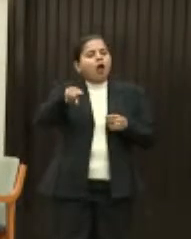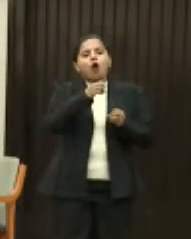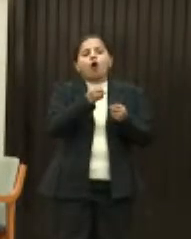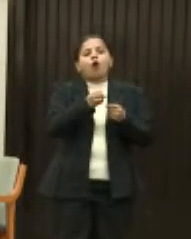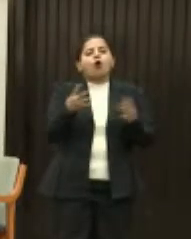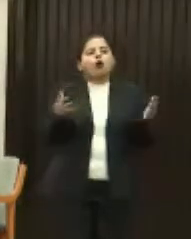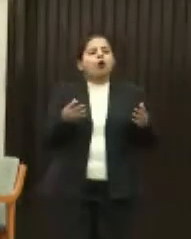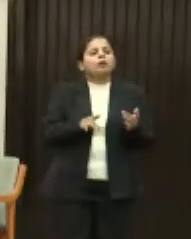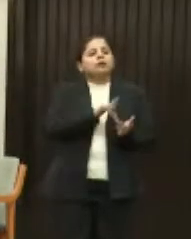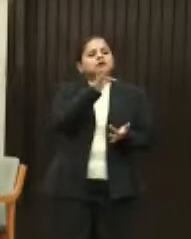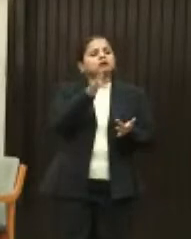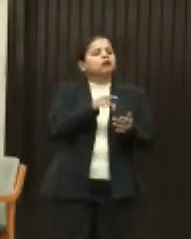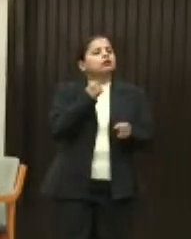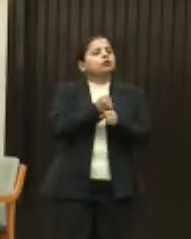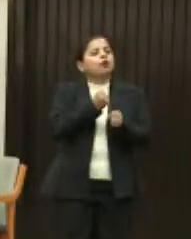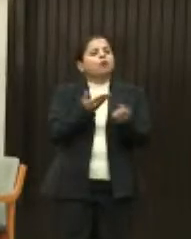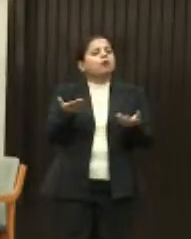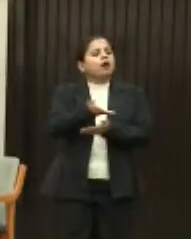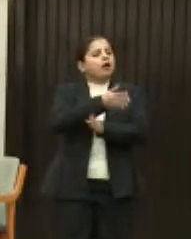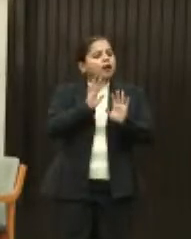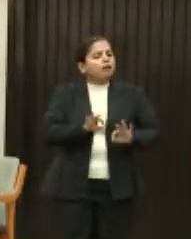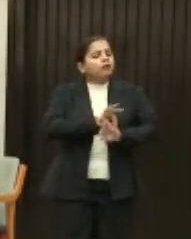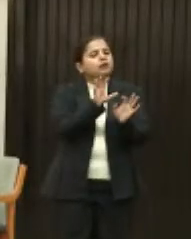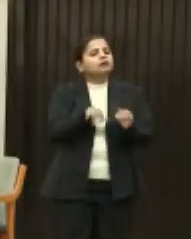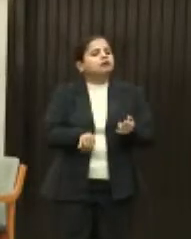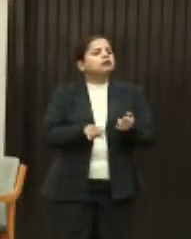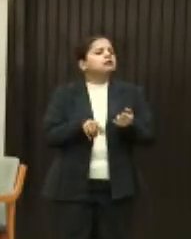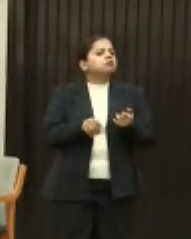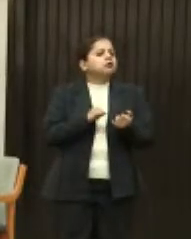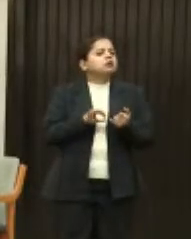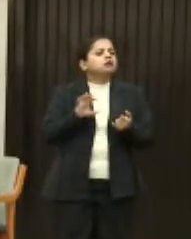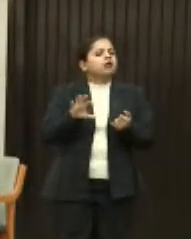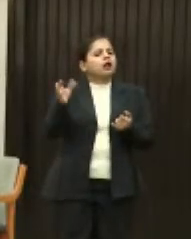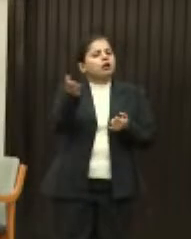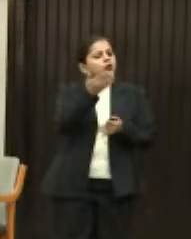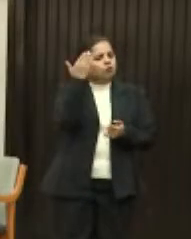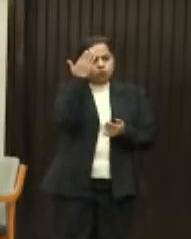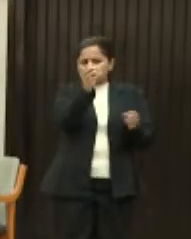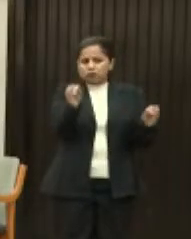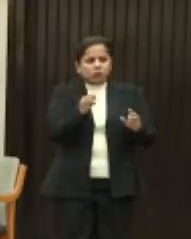level statutes there are. How many are there at the state level, you won't be able to know. I mean a